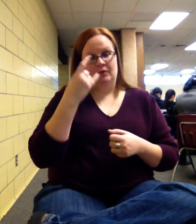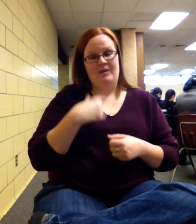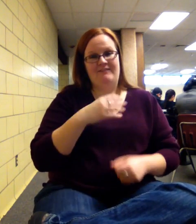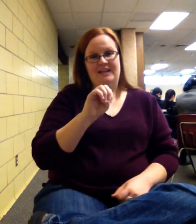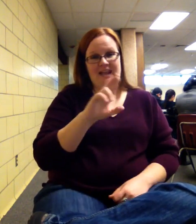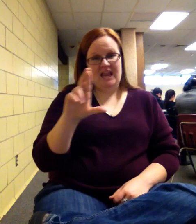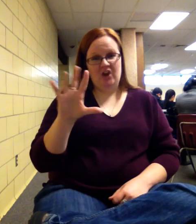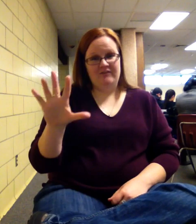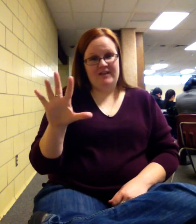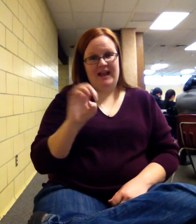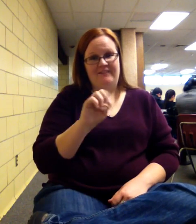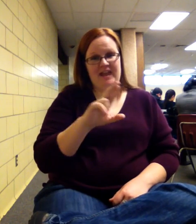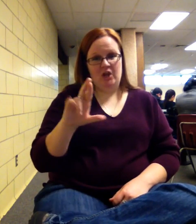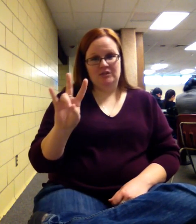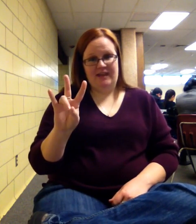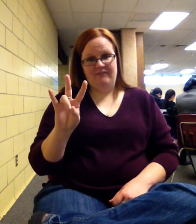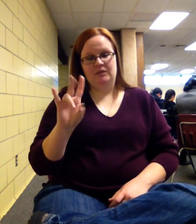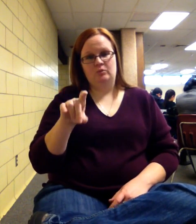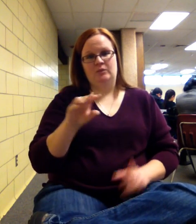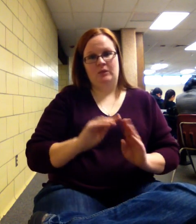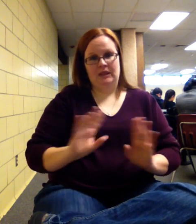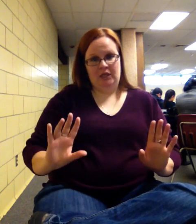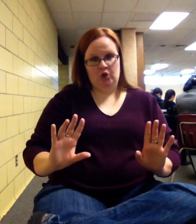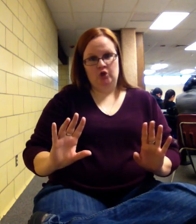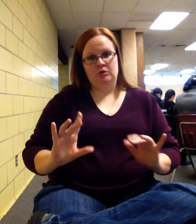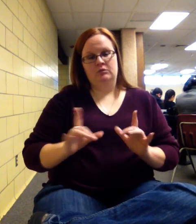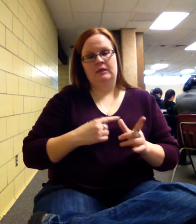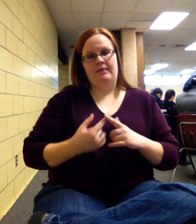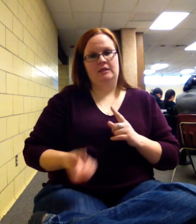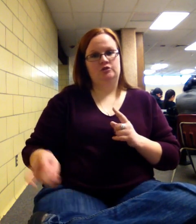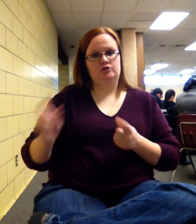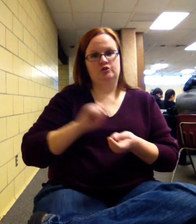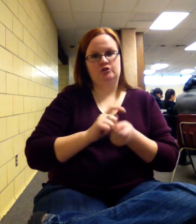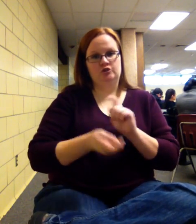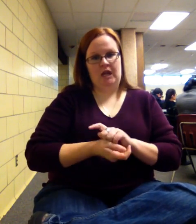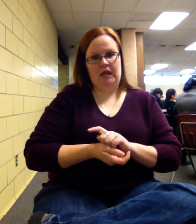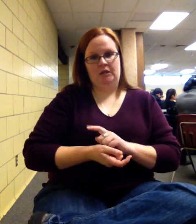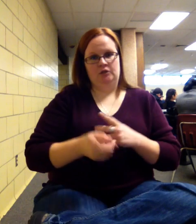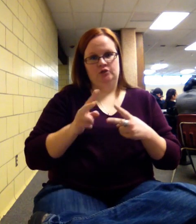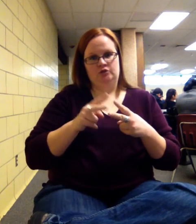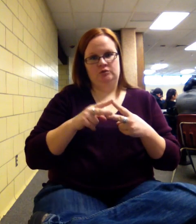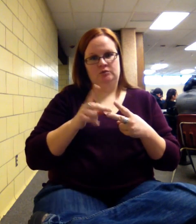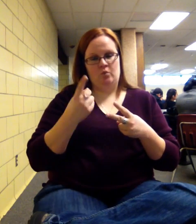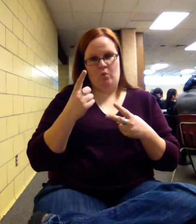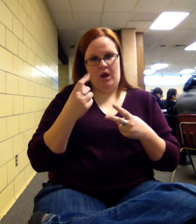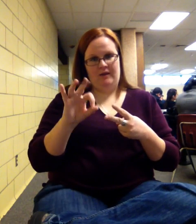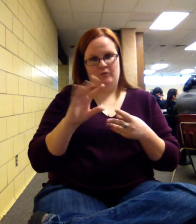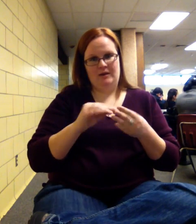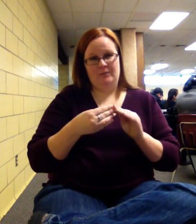or error 7, just clear it, and then go change one of your numbers. Because remember, your calculator remembered all this. You don't have to start all